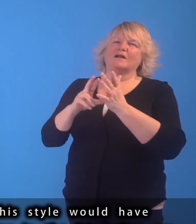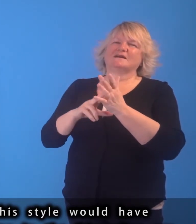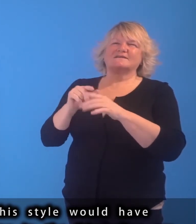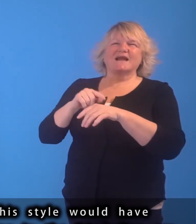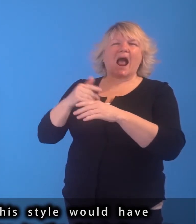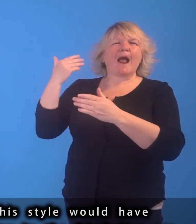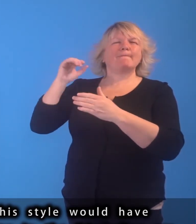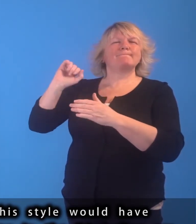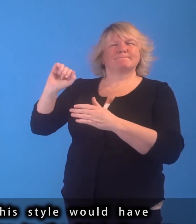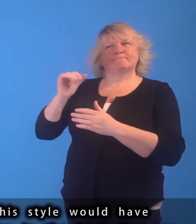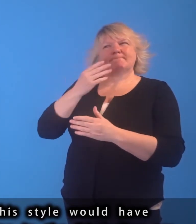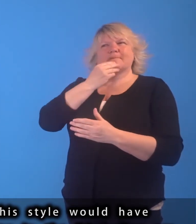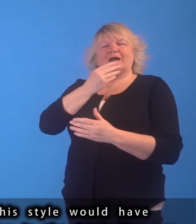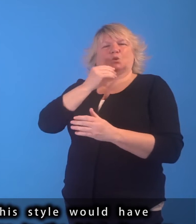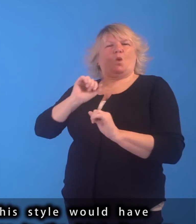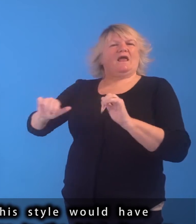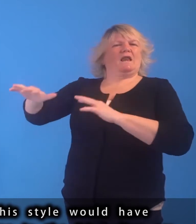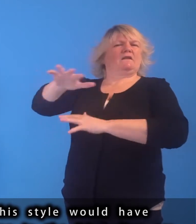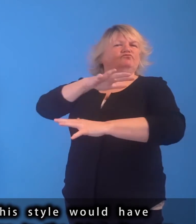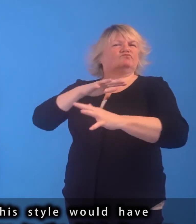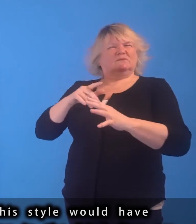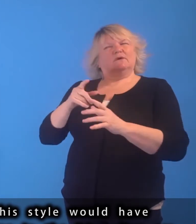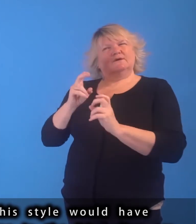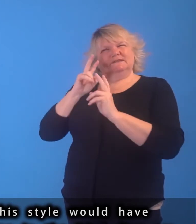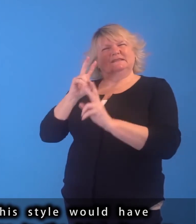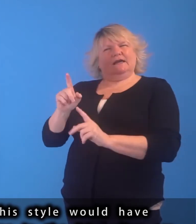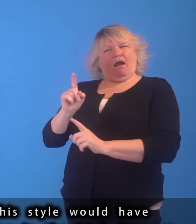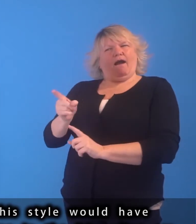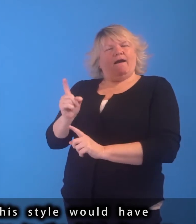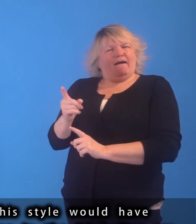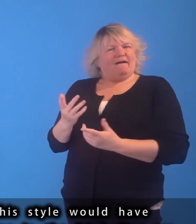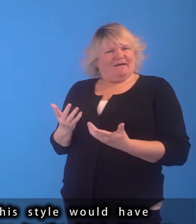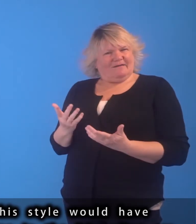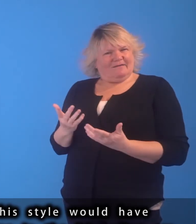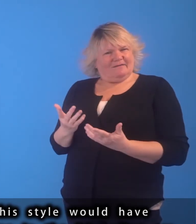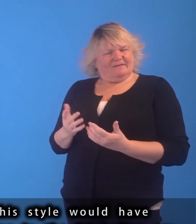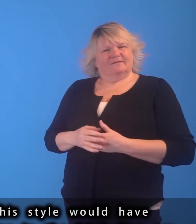A wash hand basin was installed in 1903.